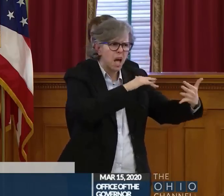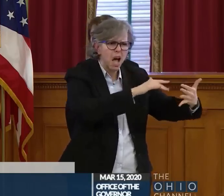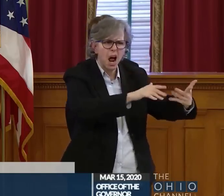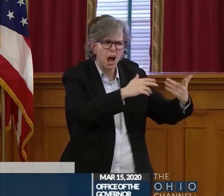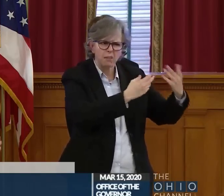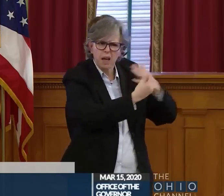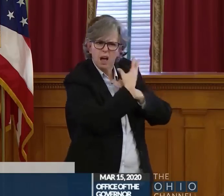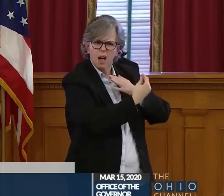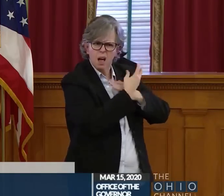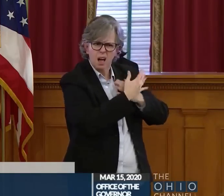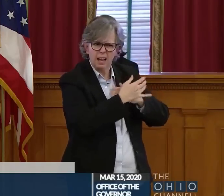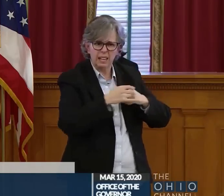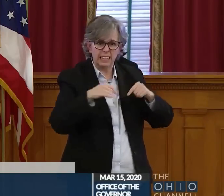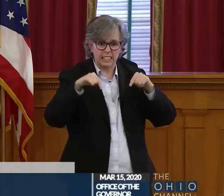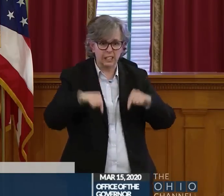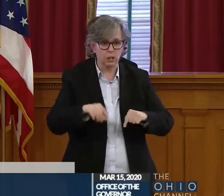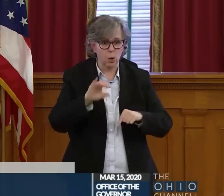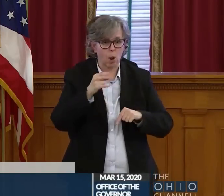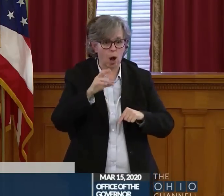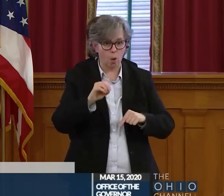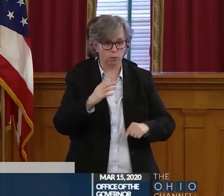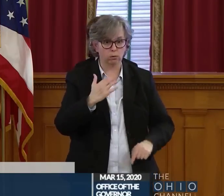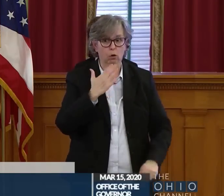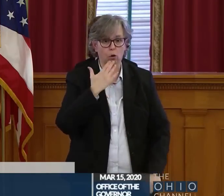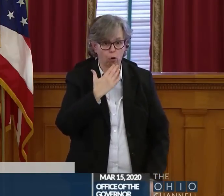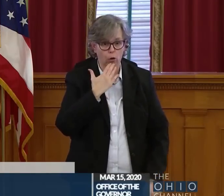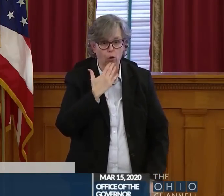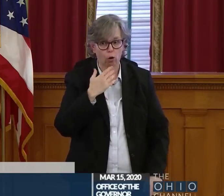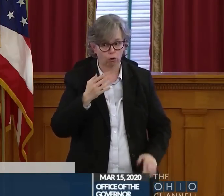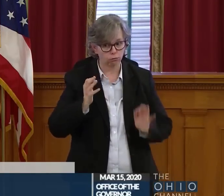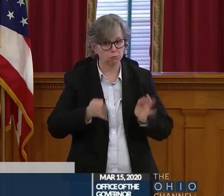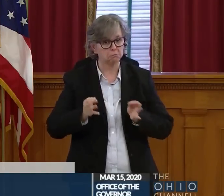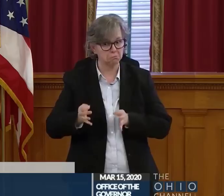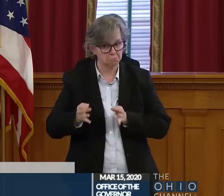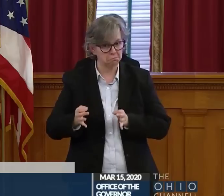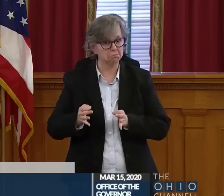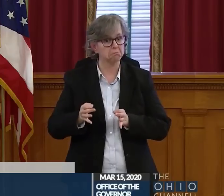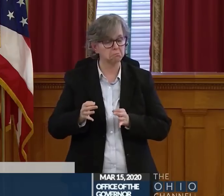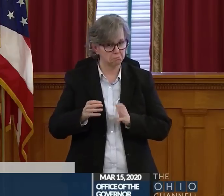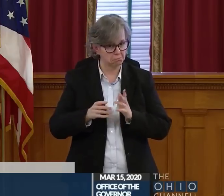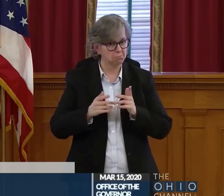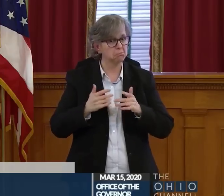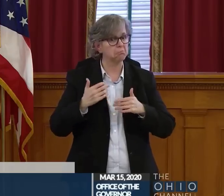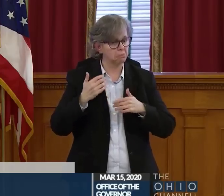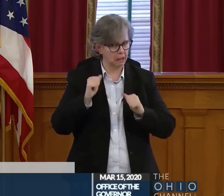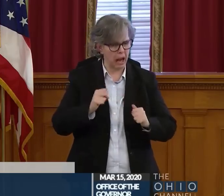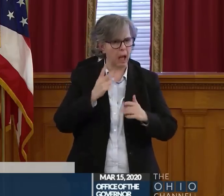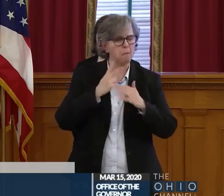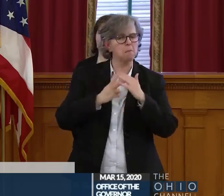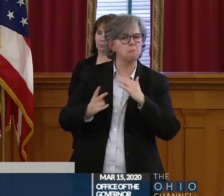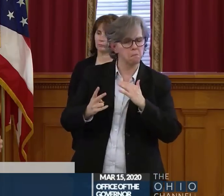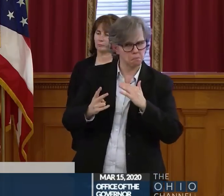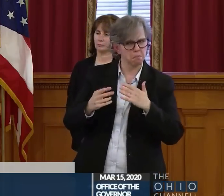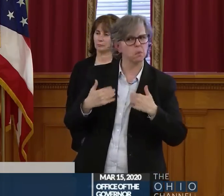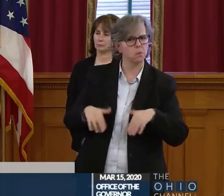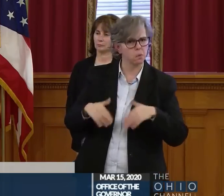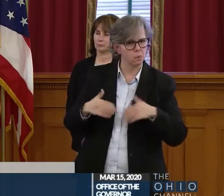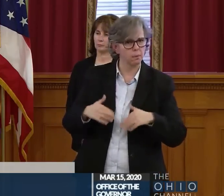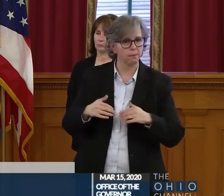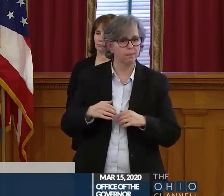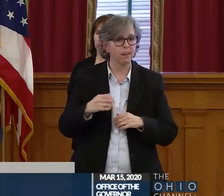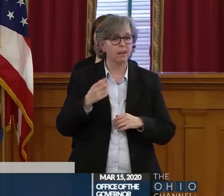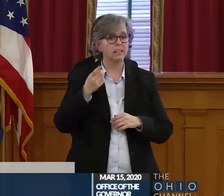a course that was very, very predictable. When Dr. Acton has talked and other national experts have